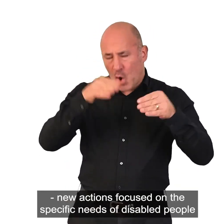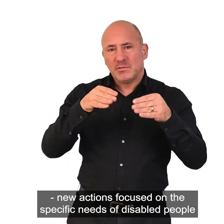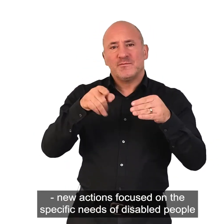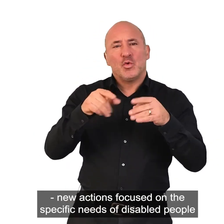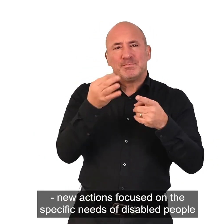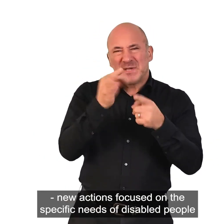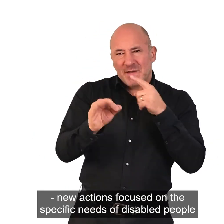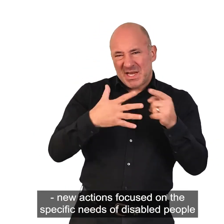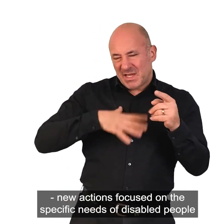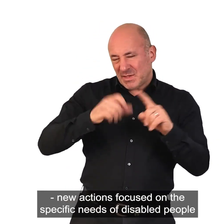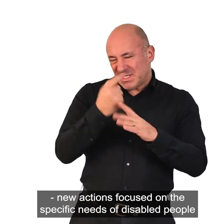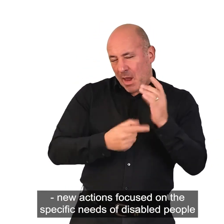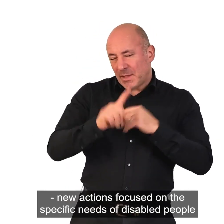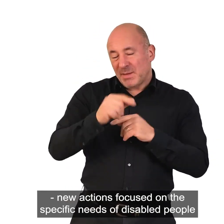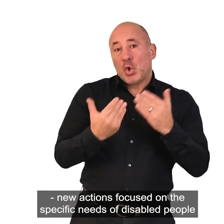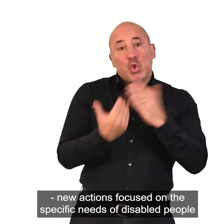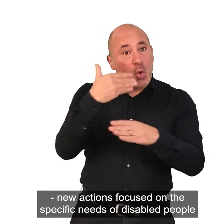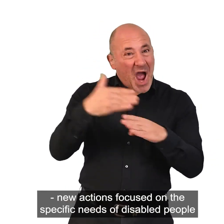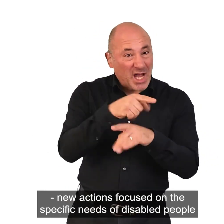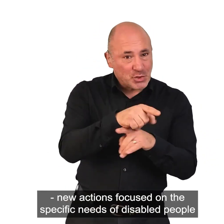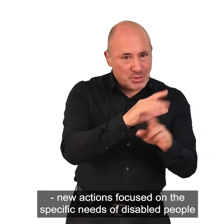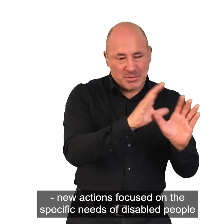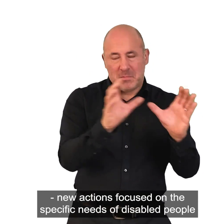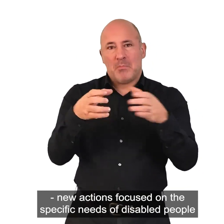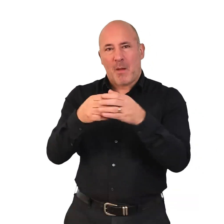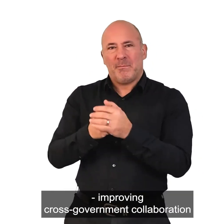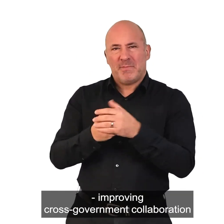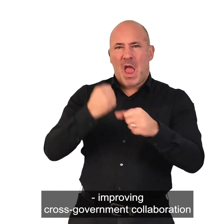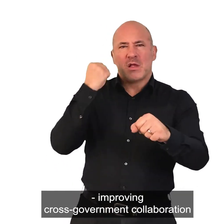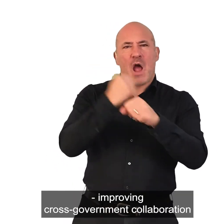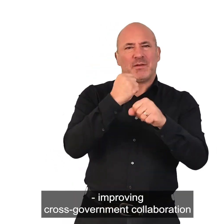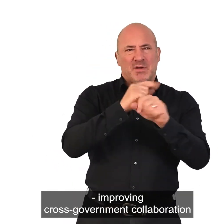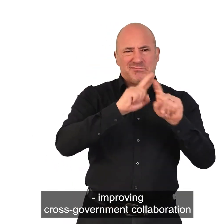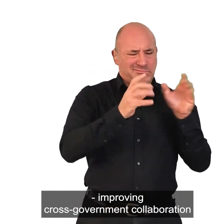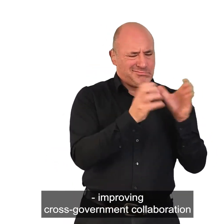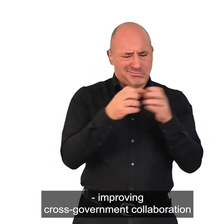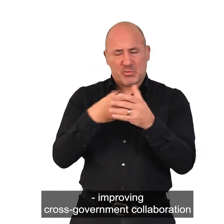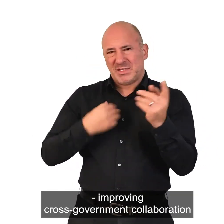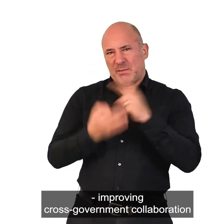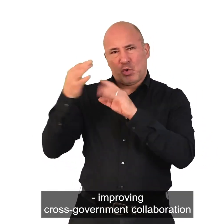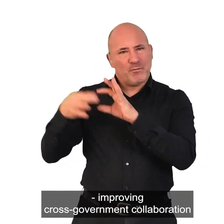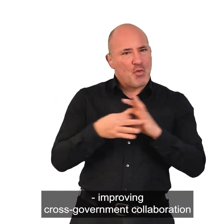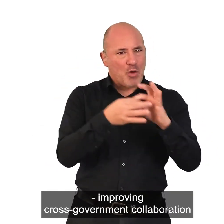New actions focused on the specific needs of disabled people. Improving cross-government collaboration.